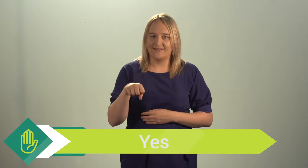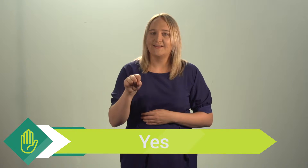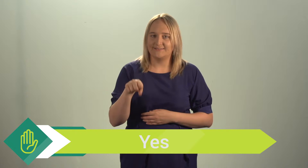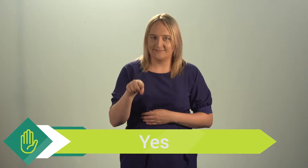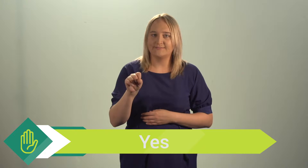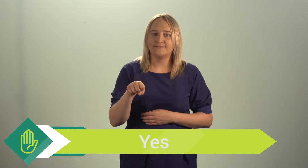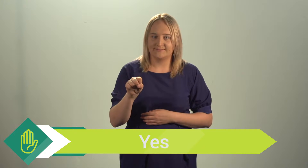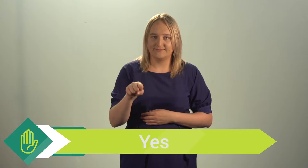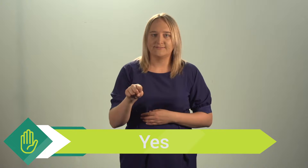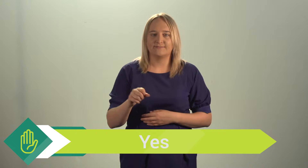Yes.